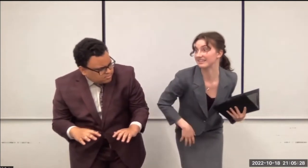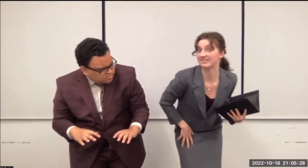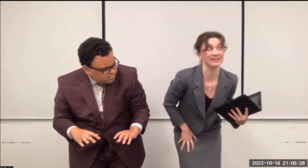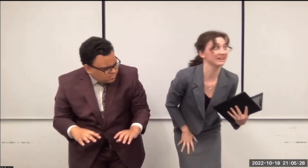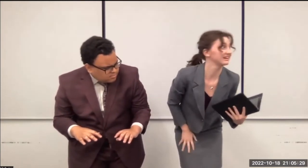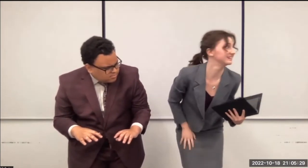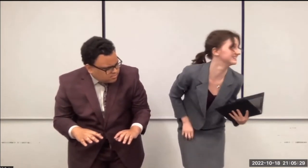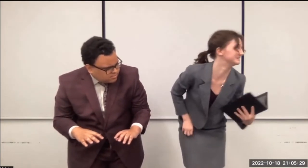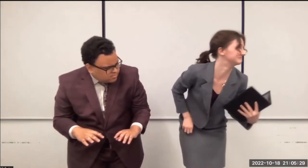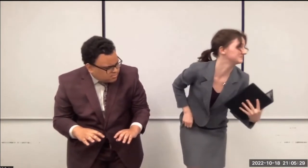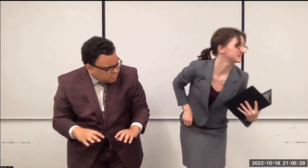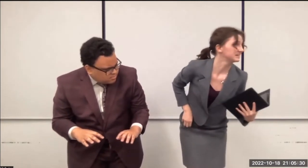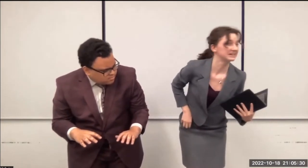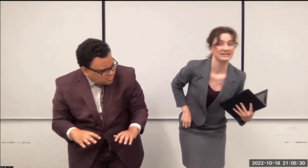think.